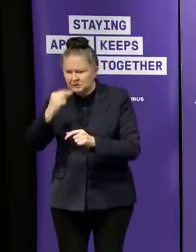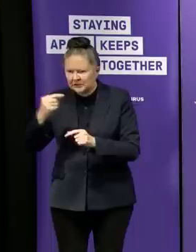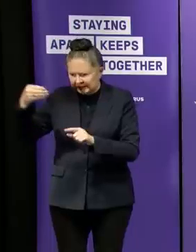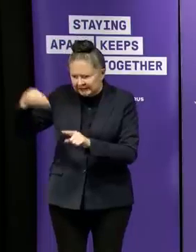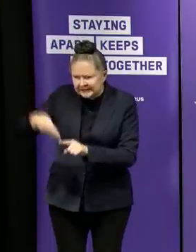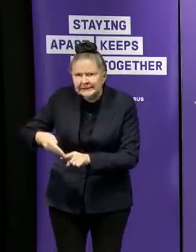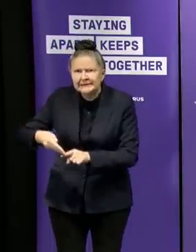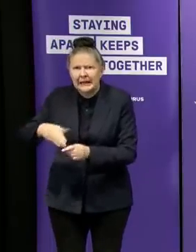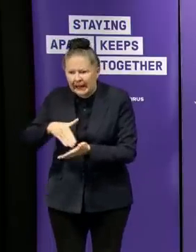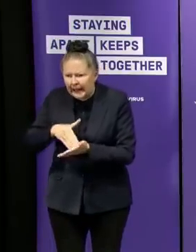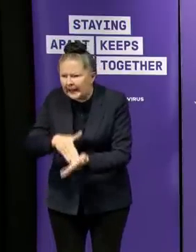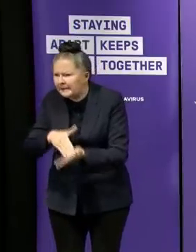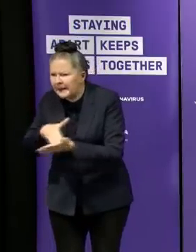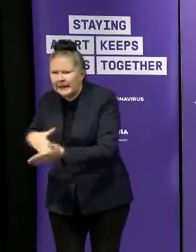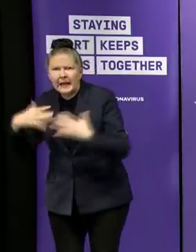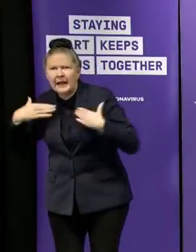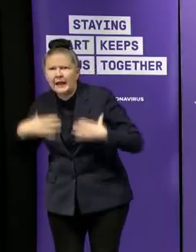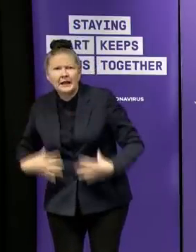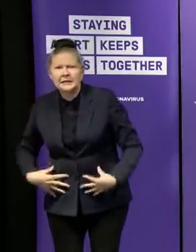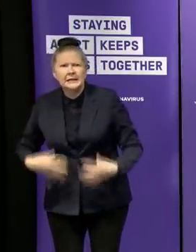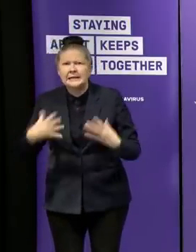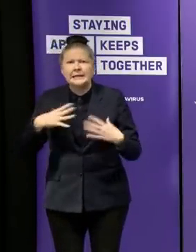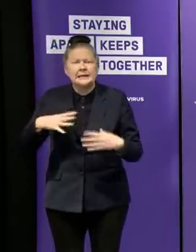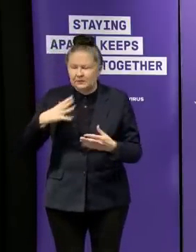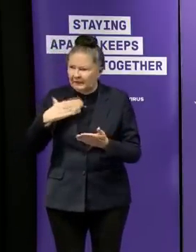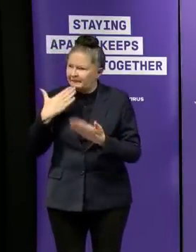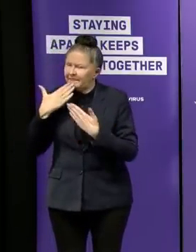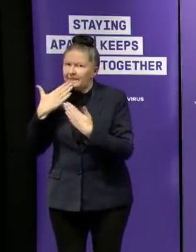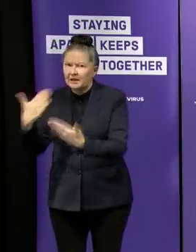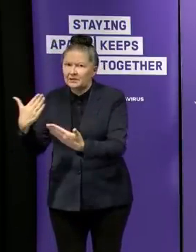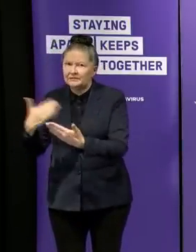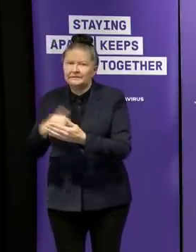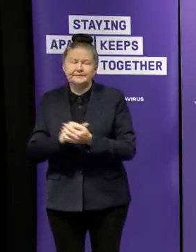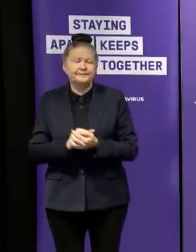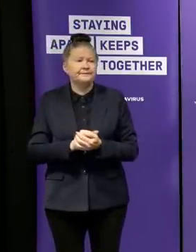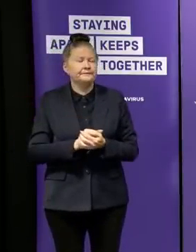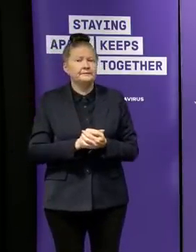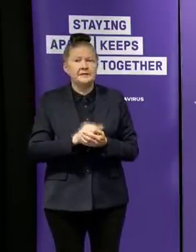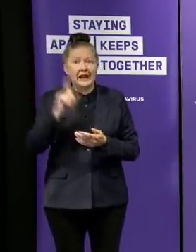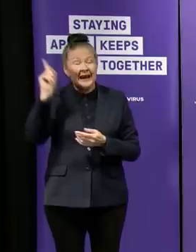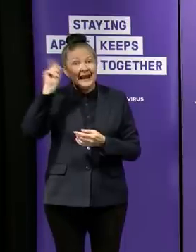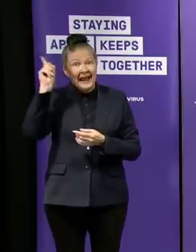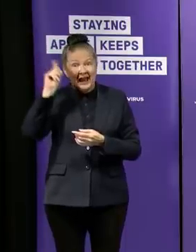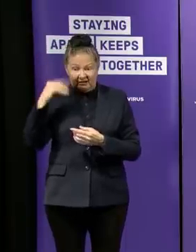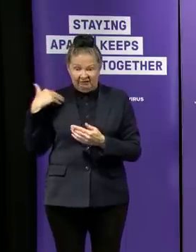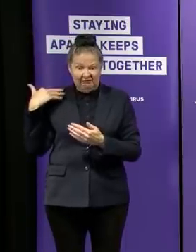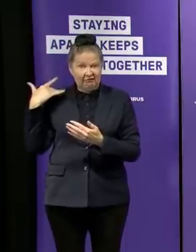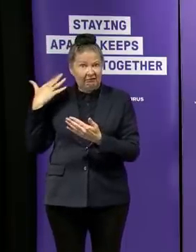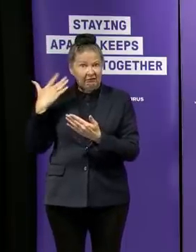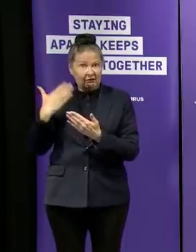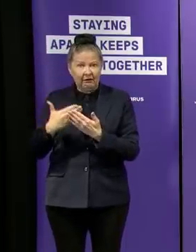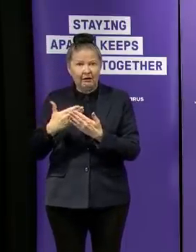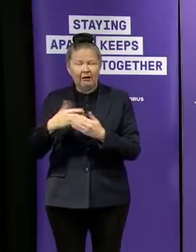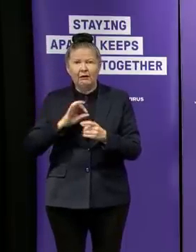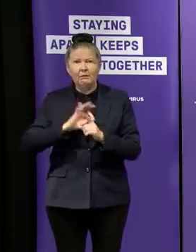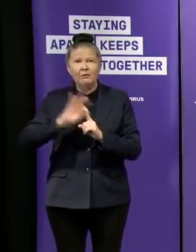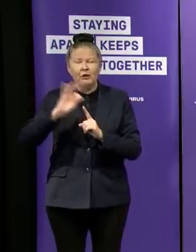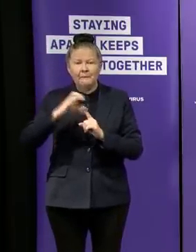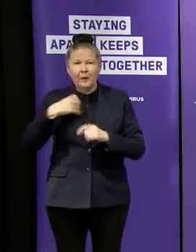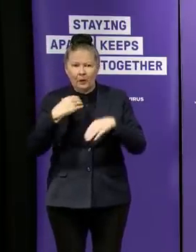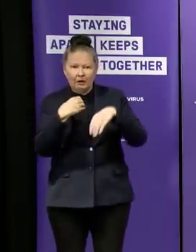with. And I want to thank them for that work. We've seen the uptake in telehealth services right